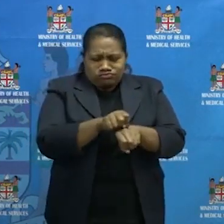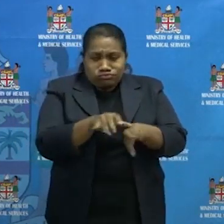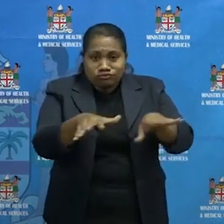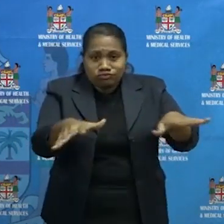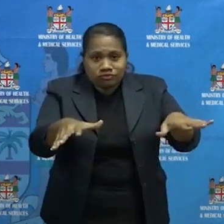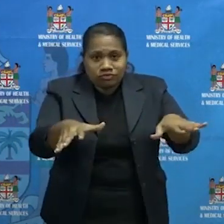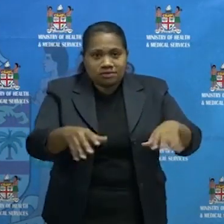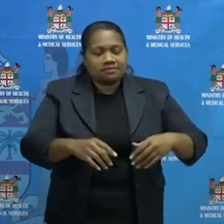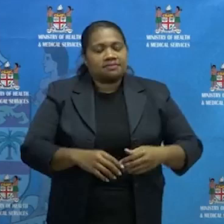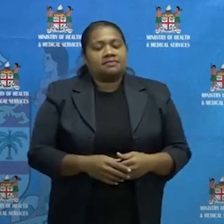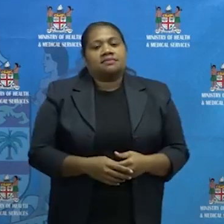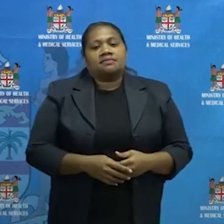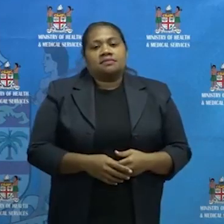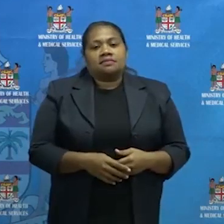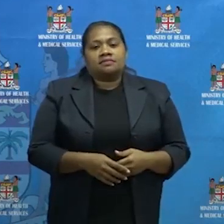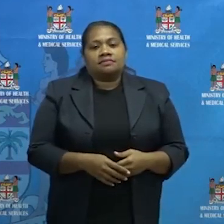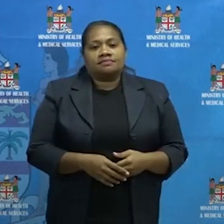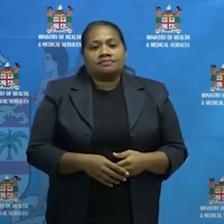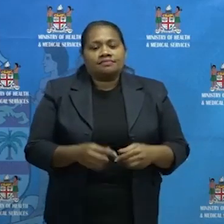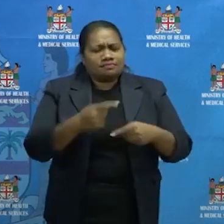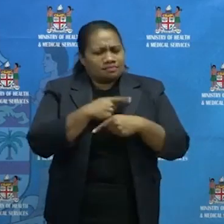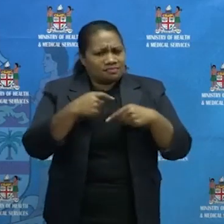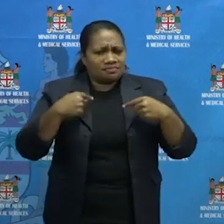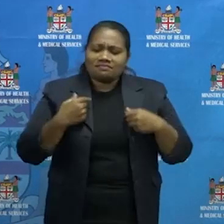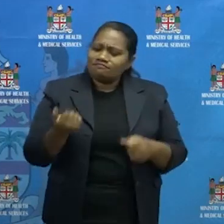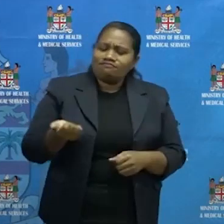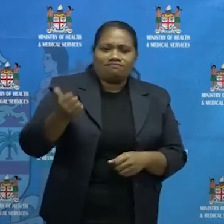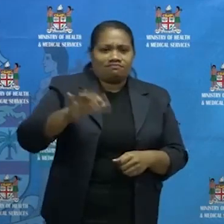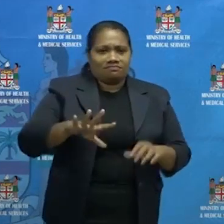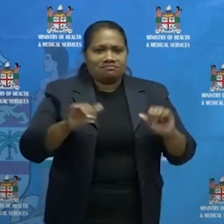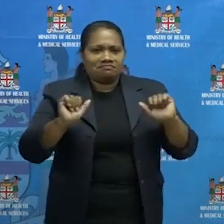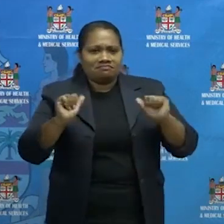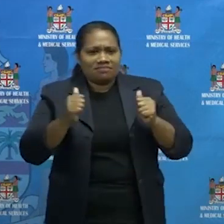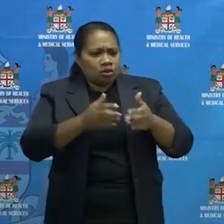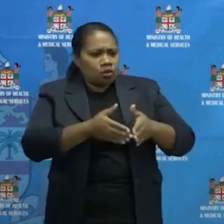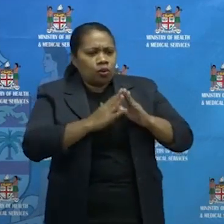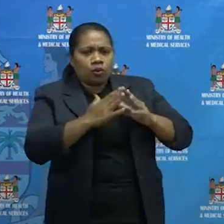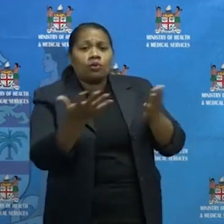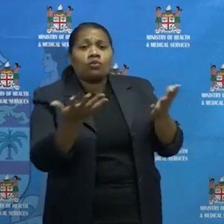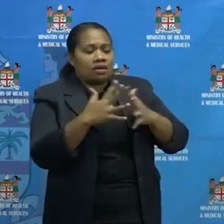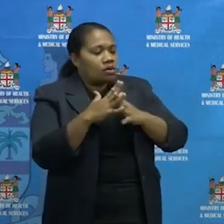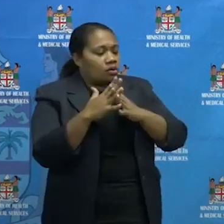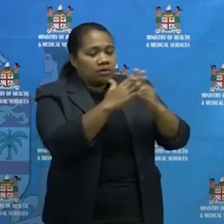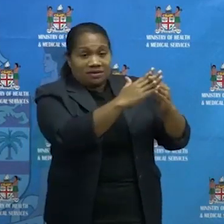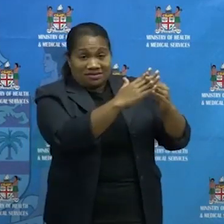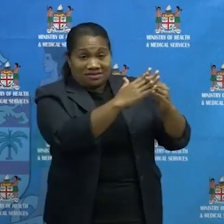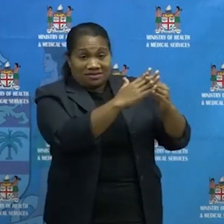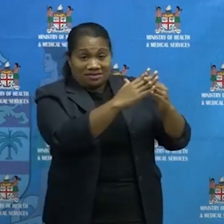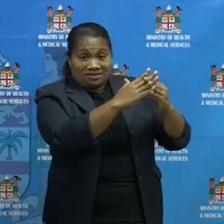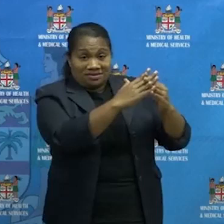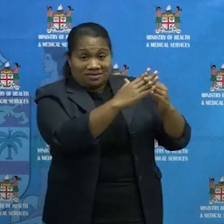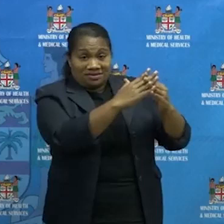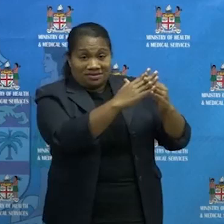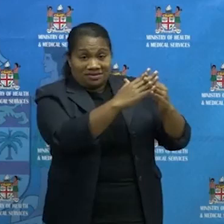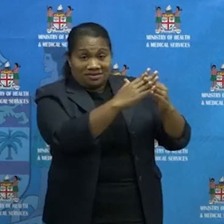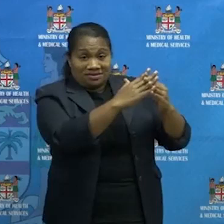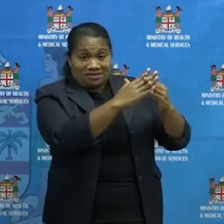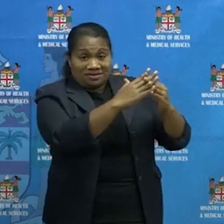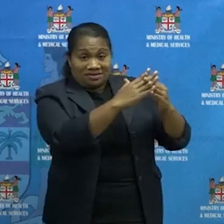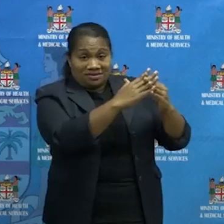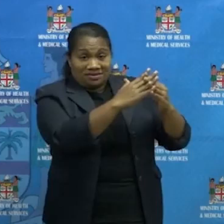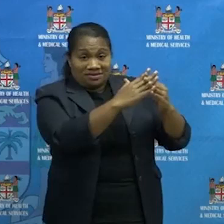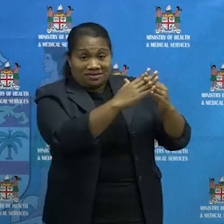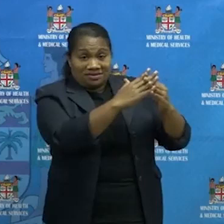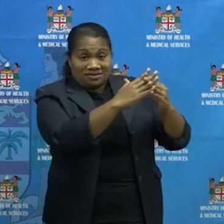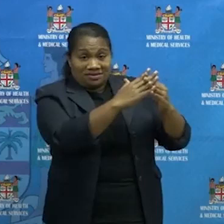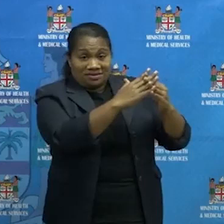chances. We've already established a containment area in the west. We have new health protection